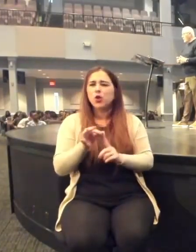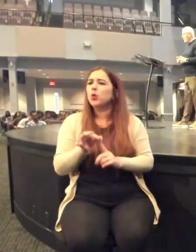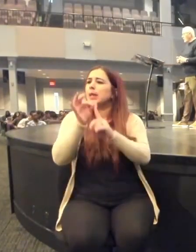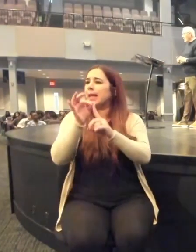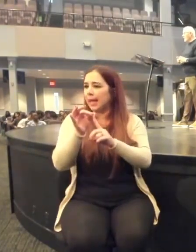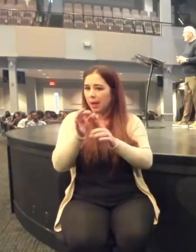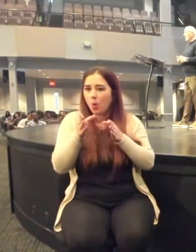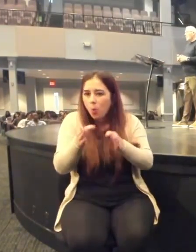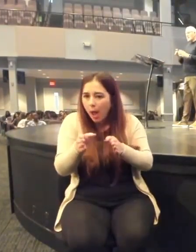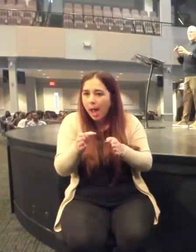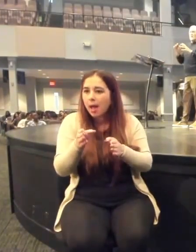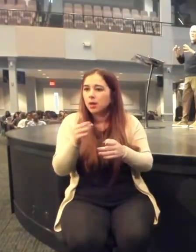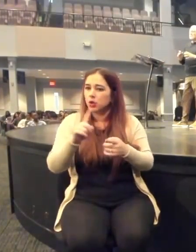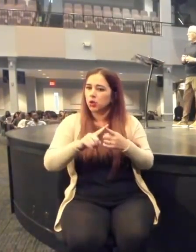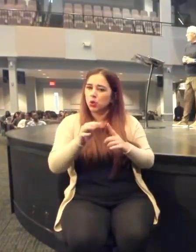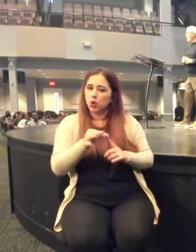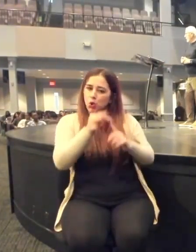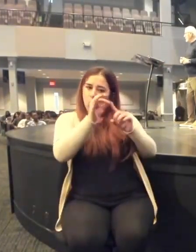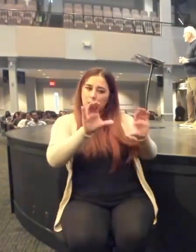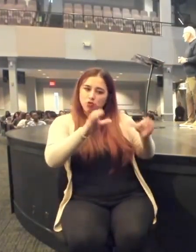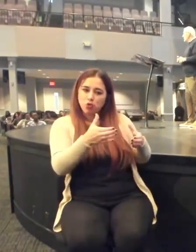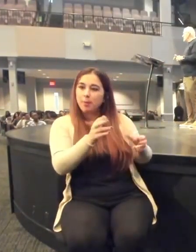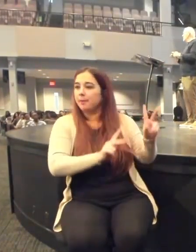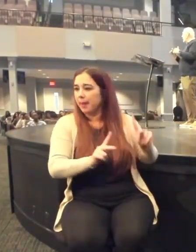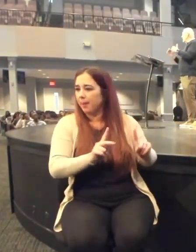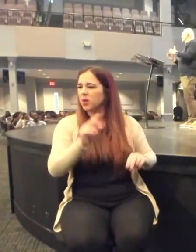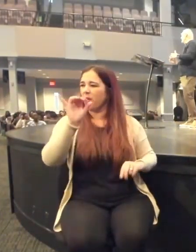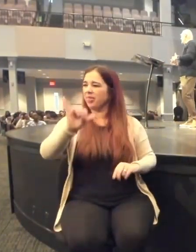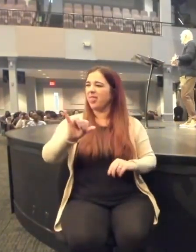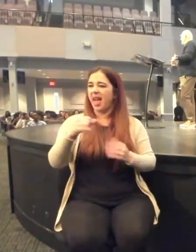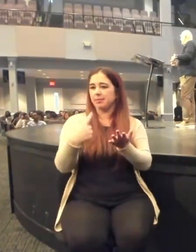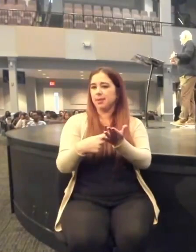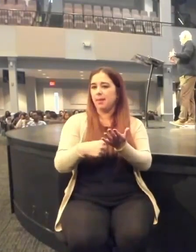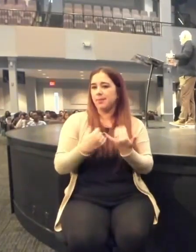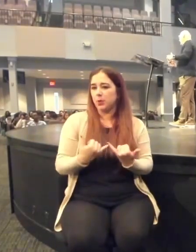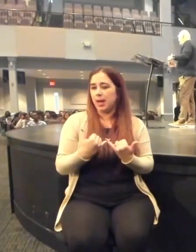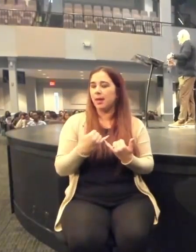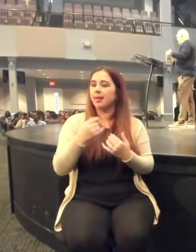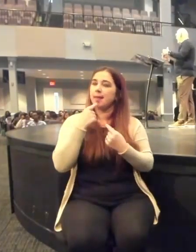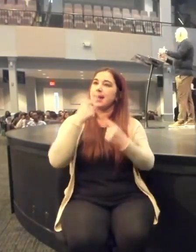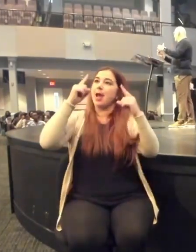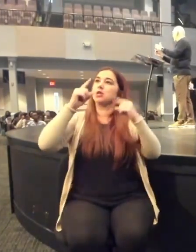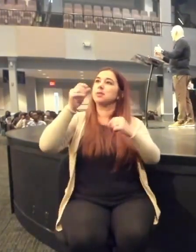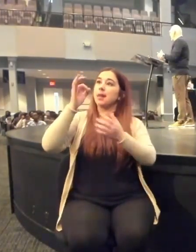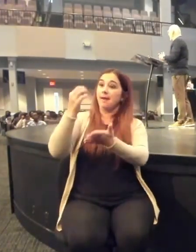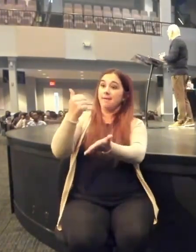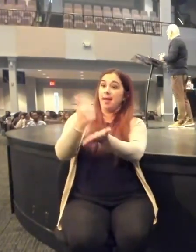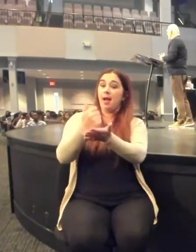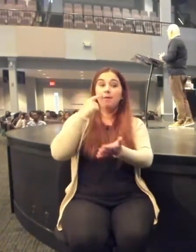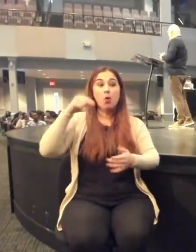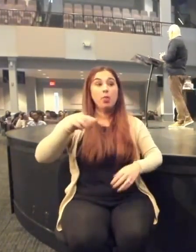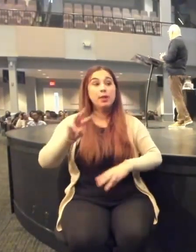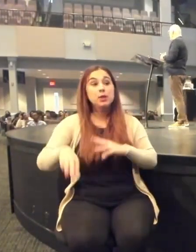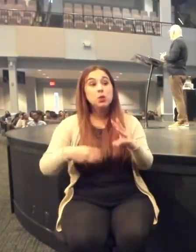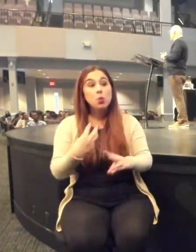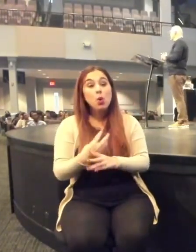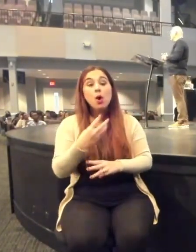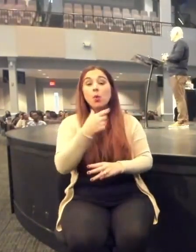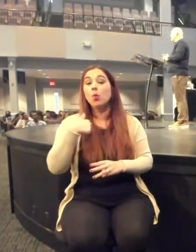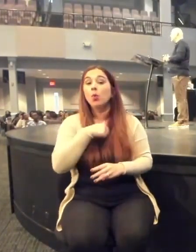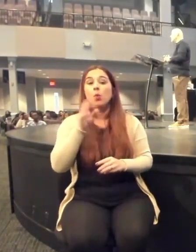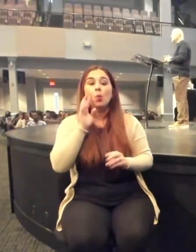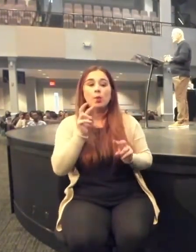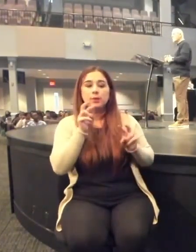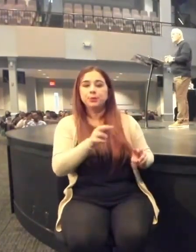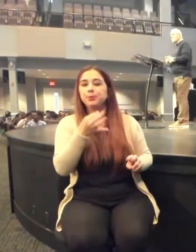unique group of people. And that's what I want to talk to you about today, is the announcement of help that came to our world. And we're going to take a look in just